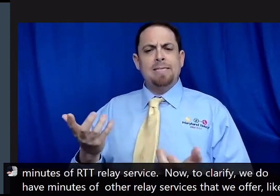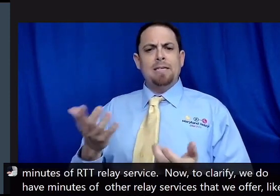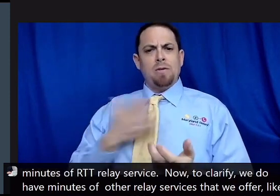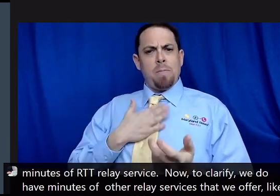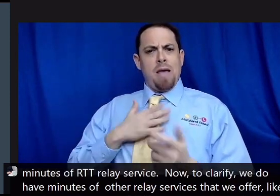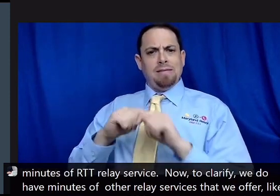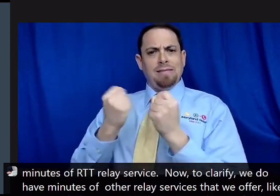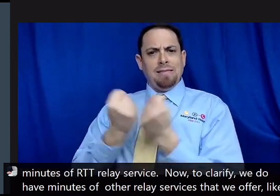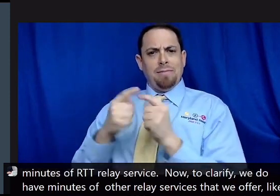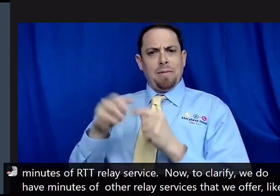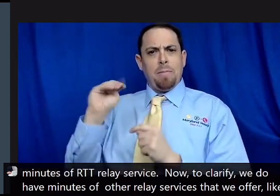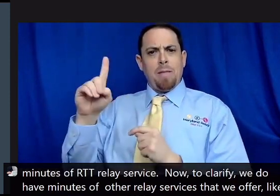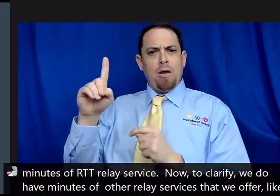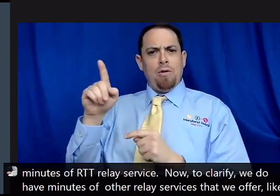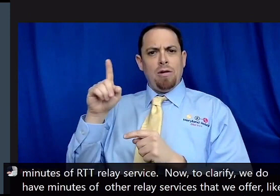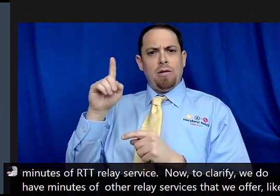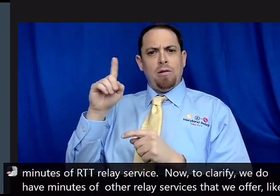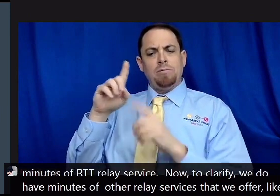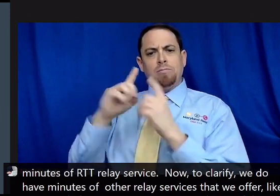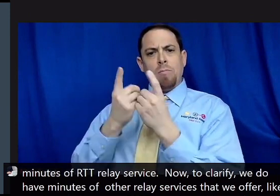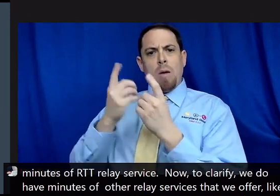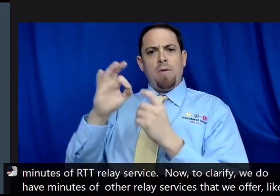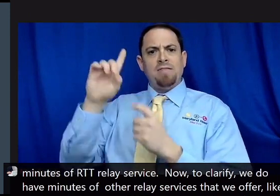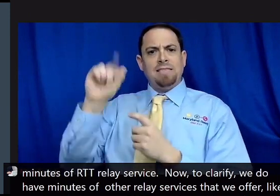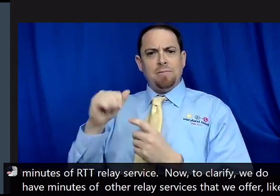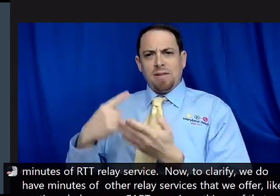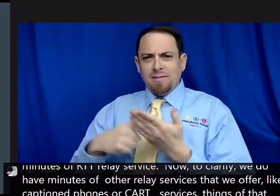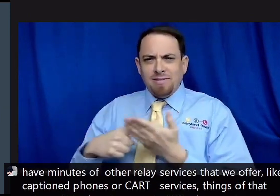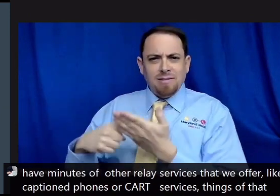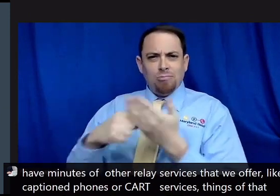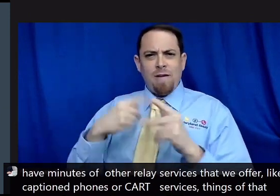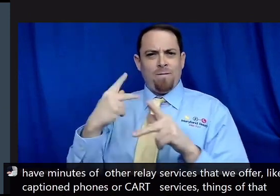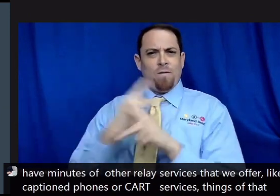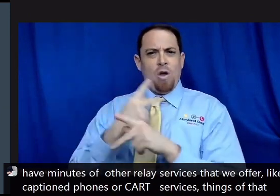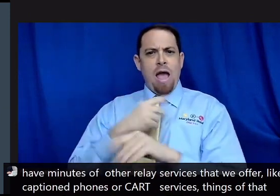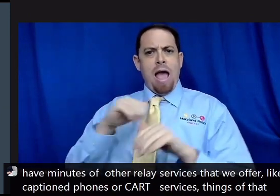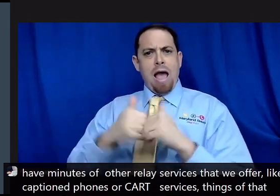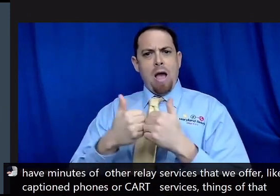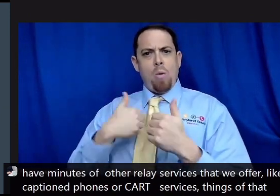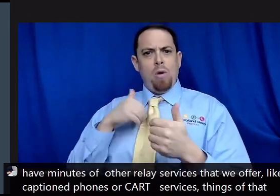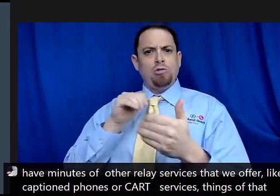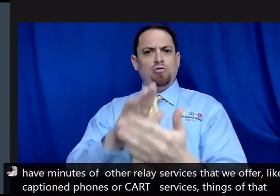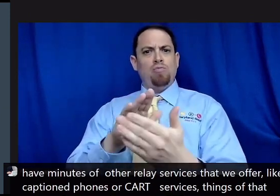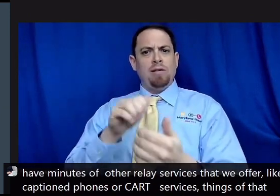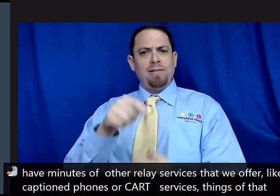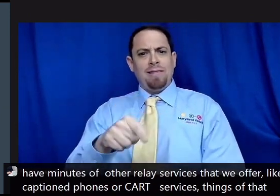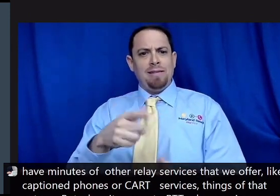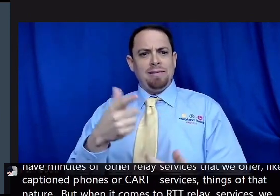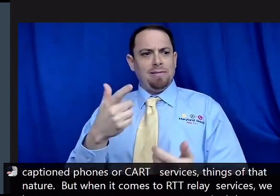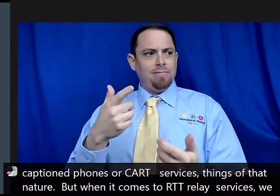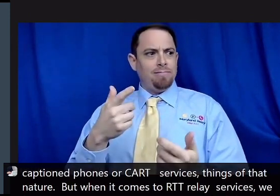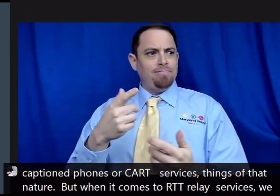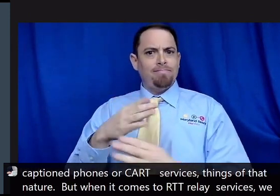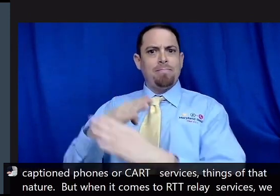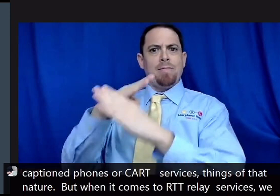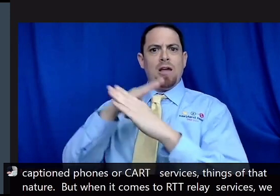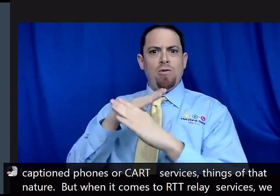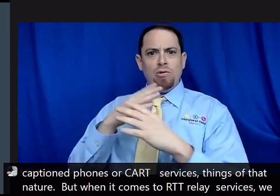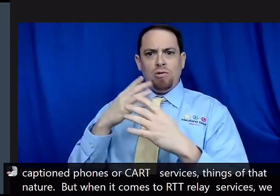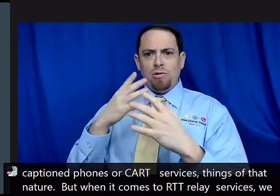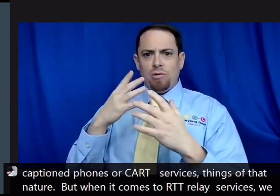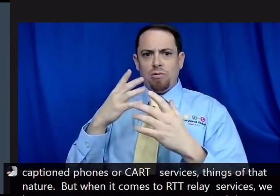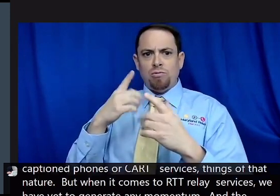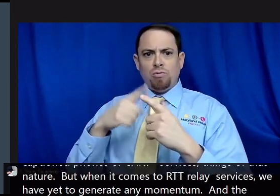services, we have yet to generate any momentum. And the Maryland team under the Department of Disabilities has had conversations to try to figure out how